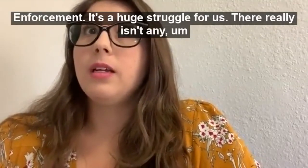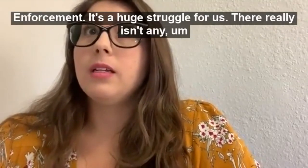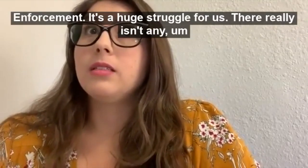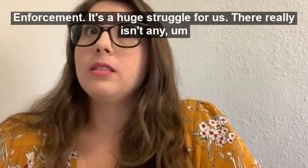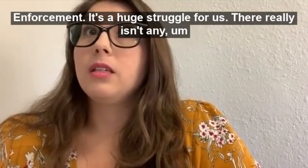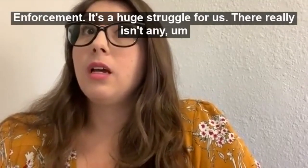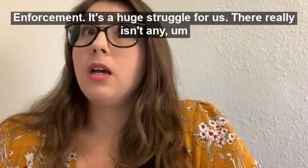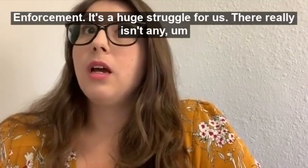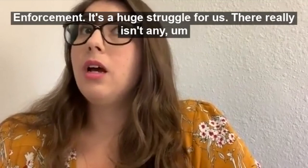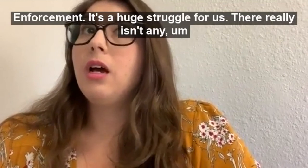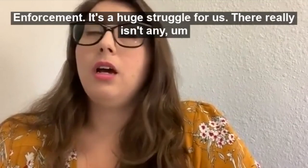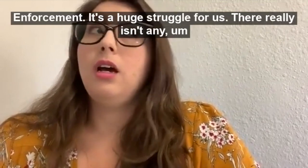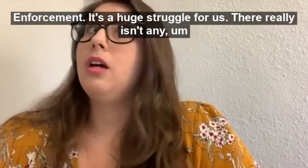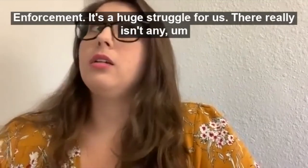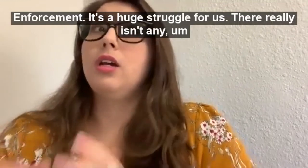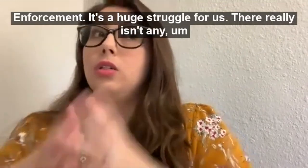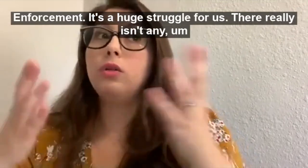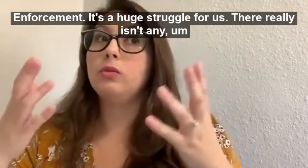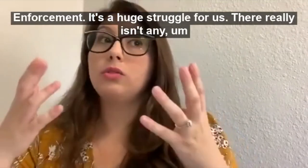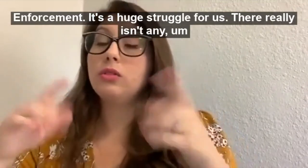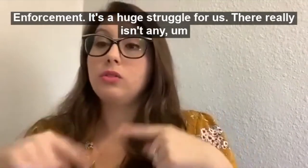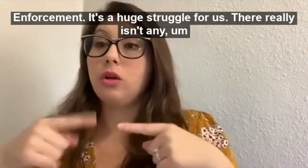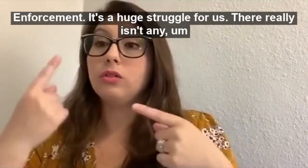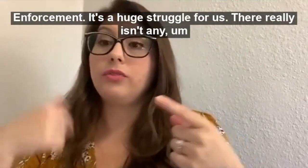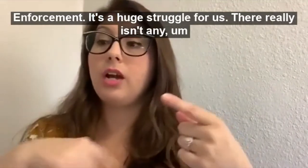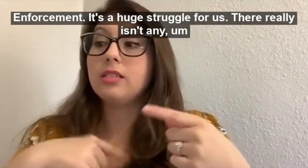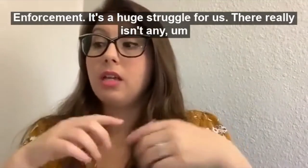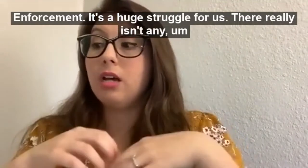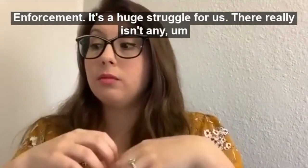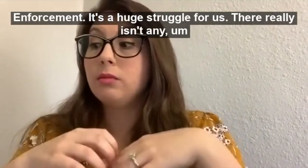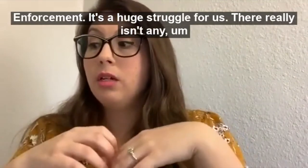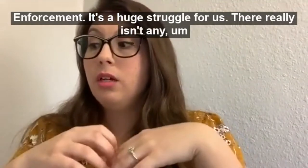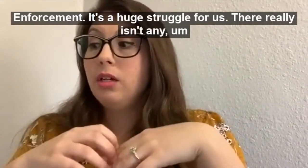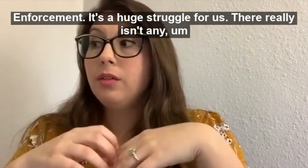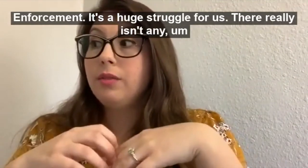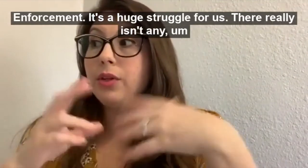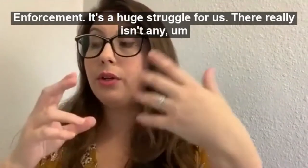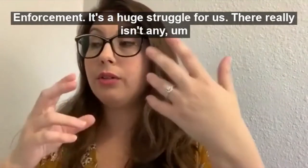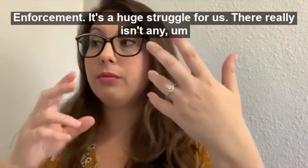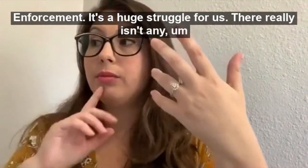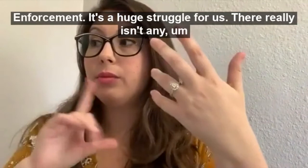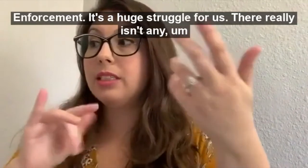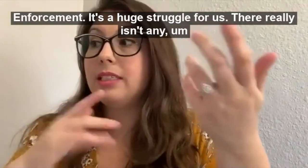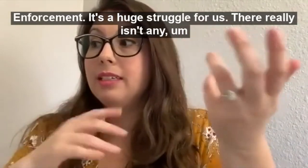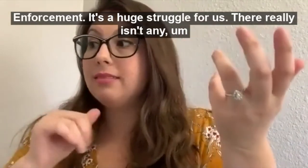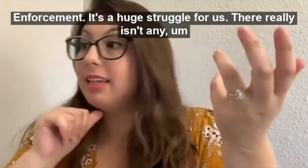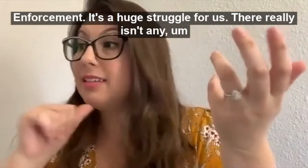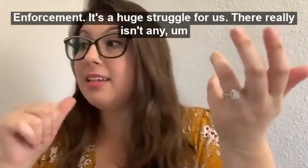It's a huge struggle for us. There really isn't